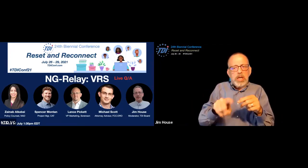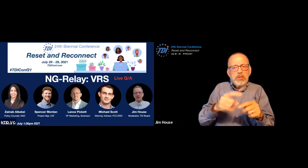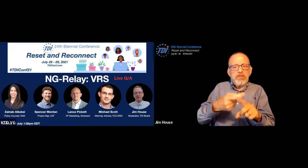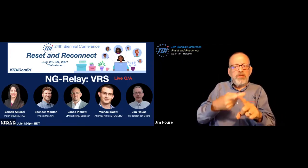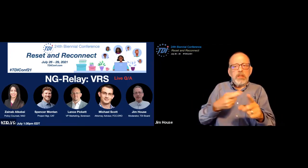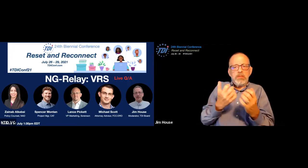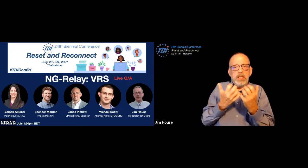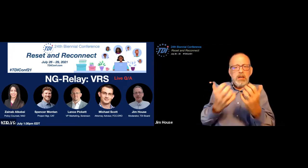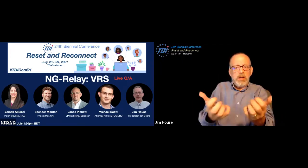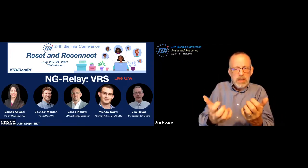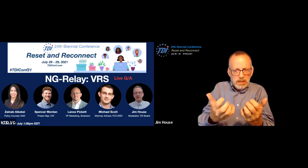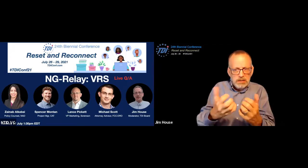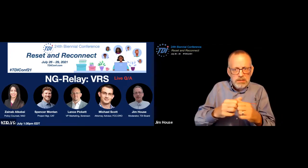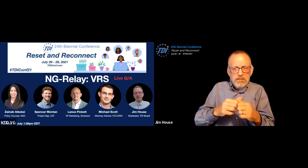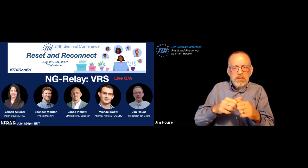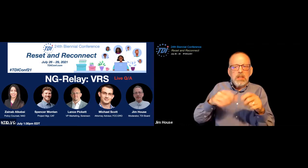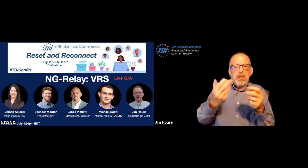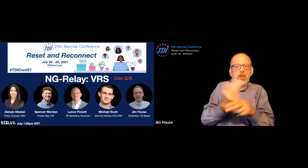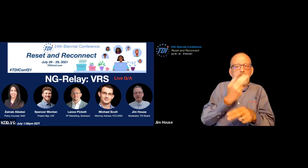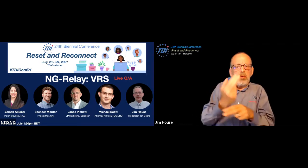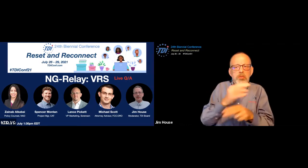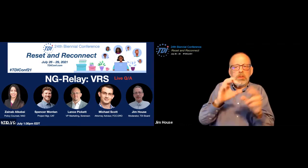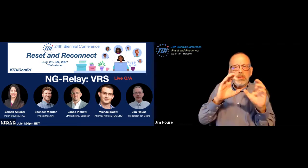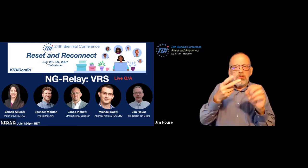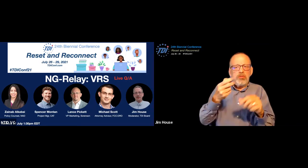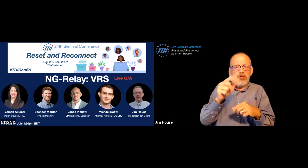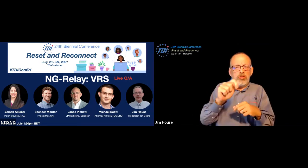end, we will have some questions from the audience.